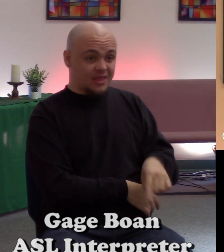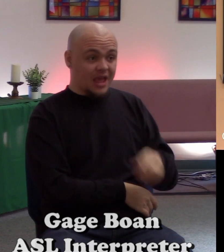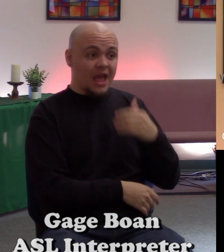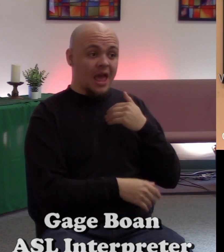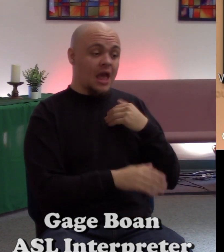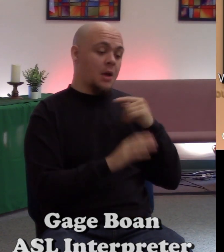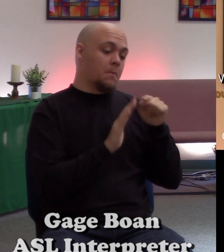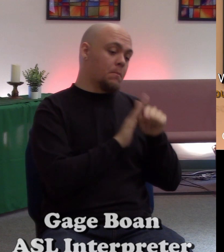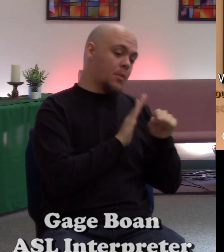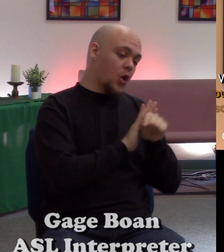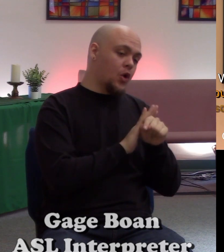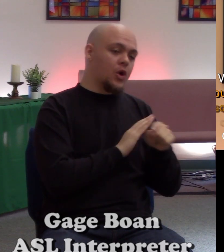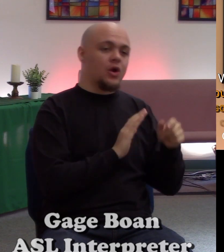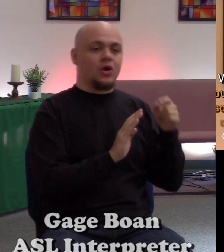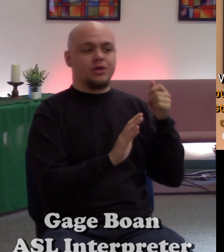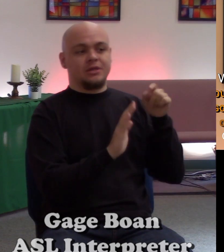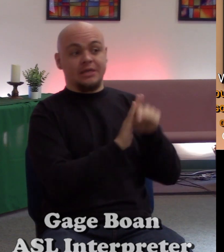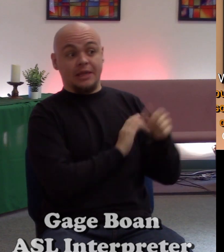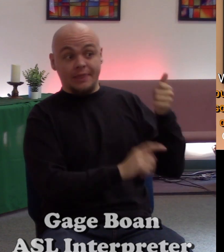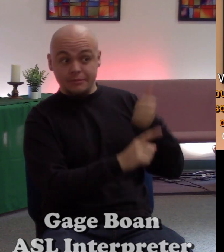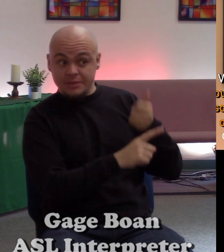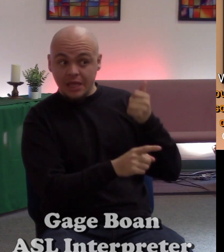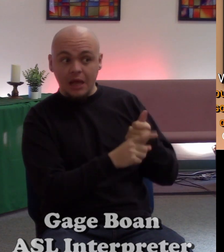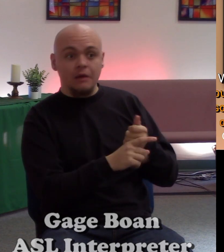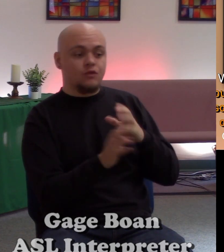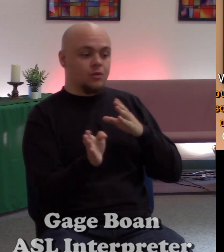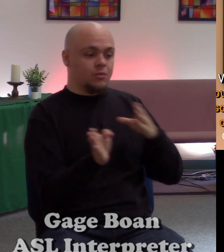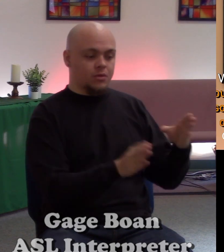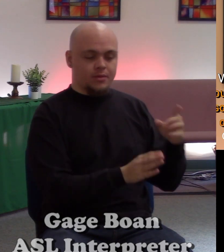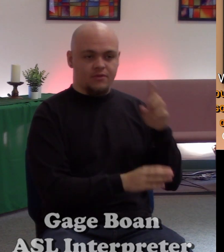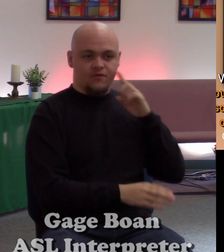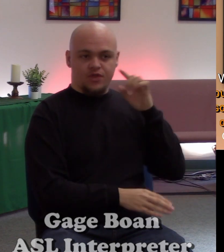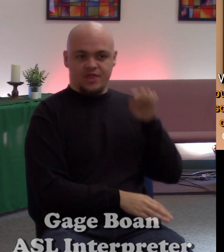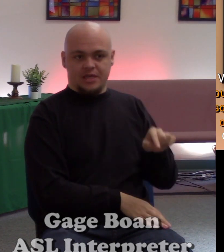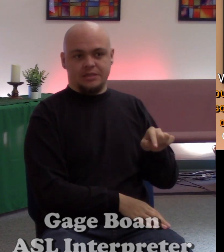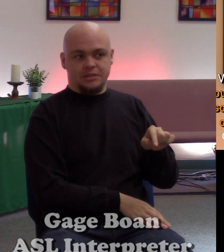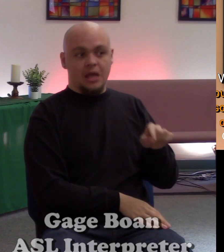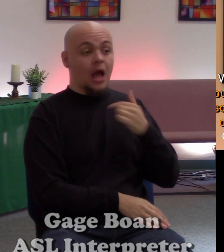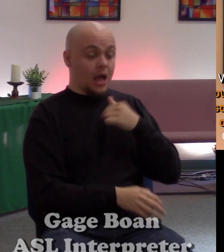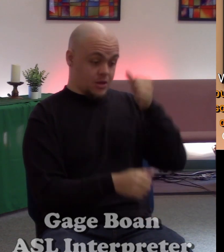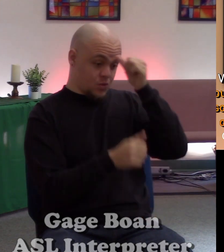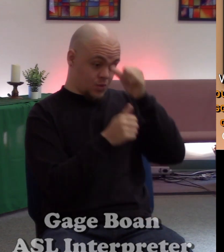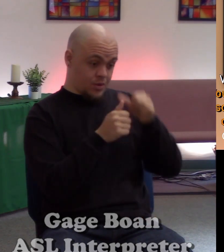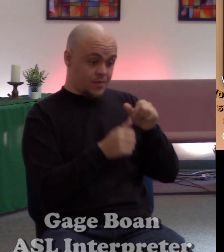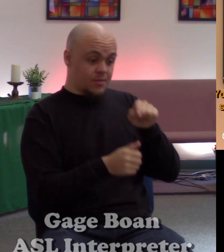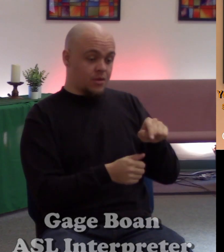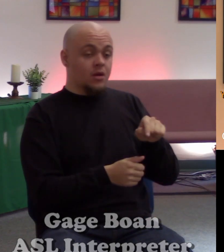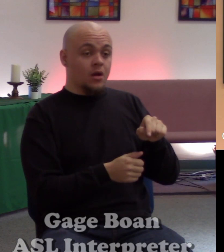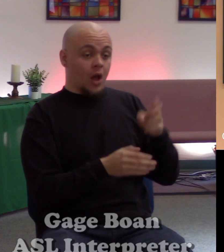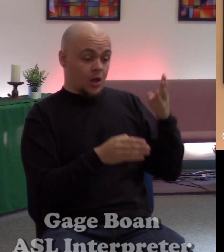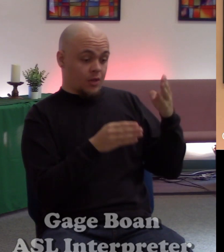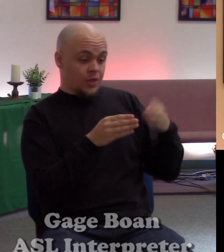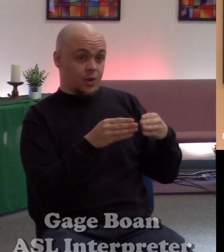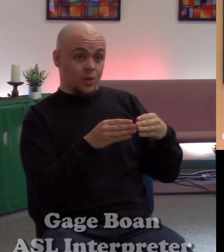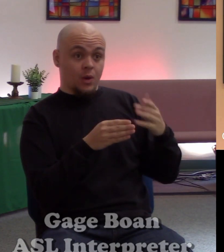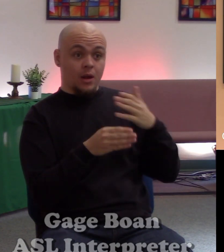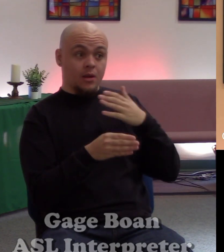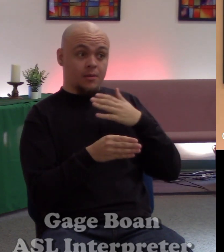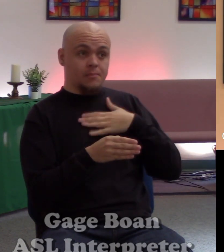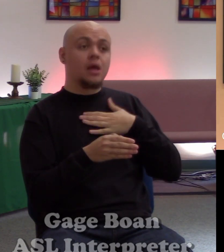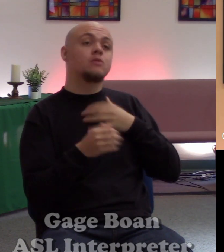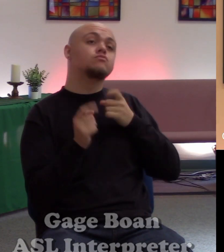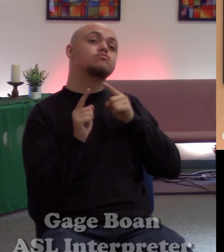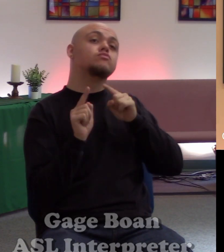They sold all their possessions. There were some murders and suicides and things like that in preparation for this. But the reason that I remember this is